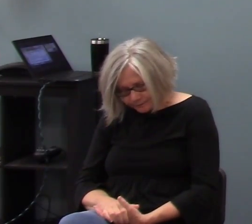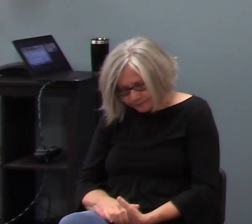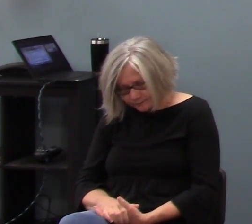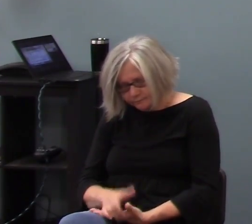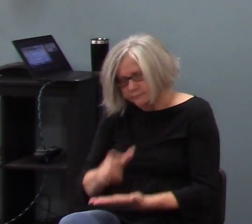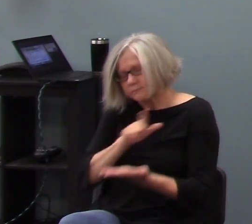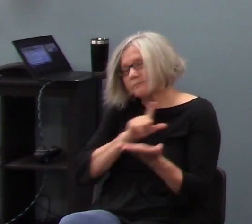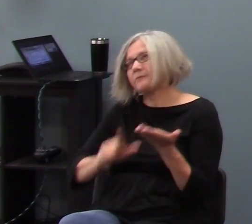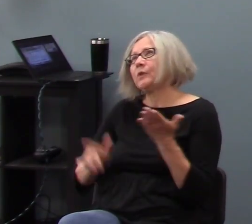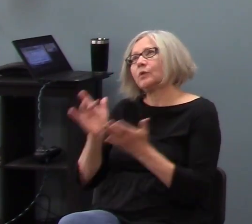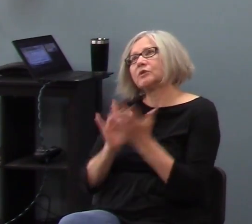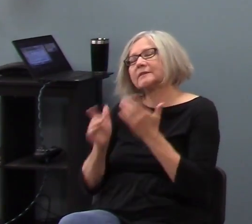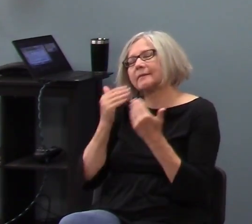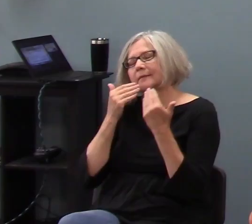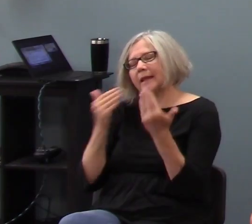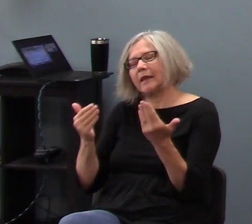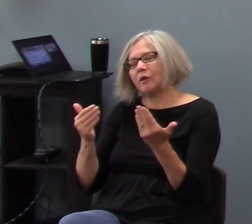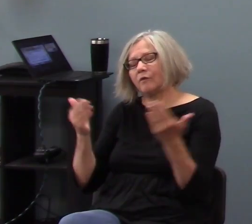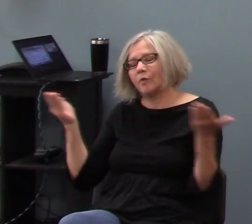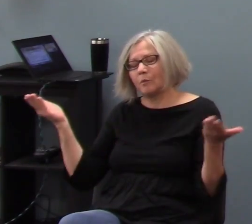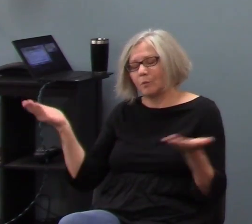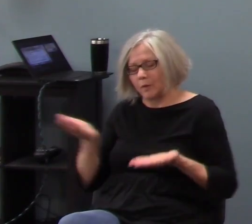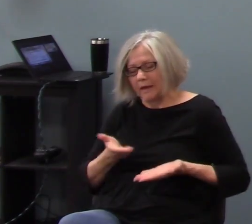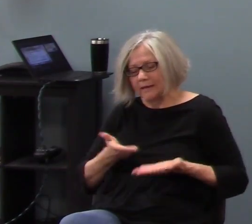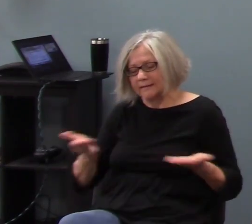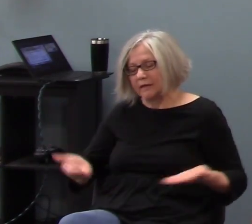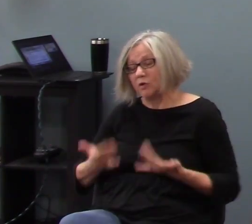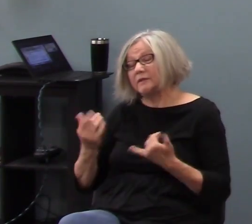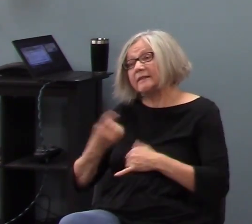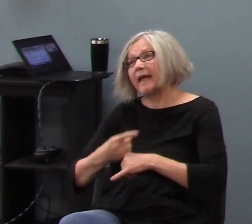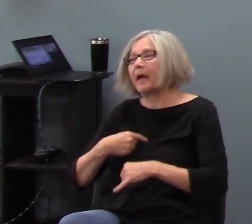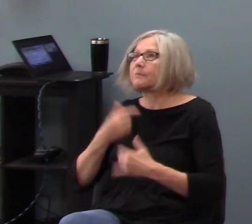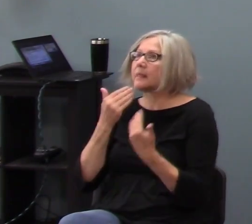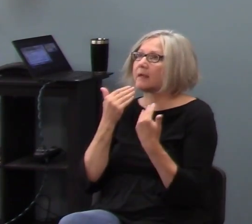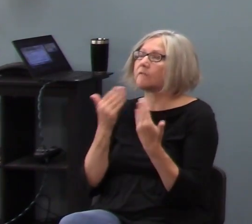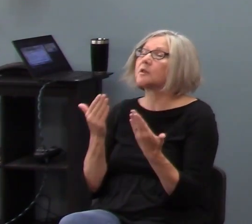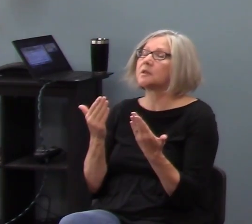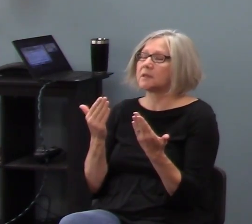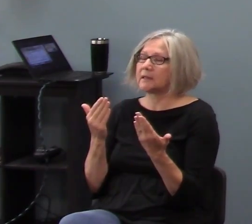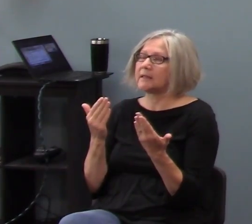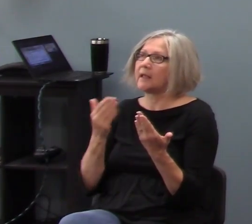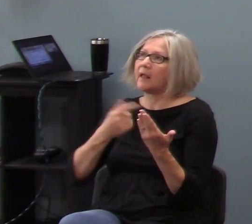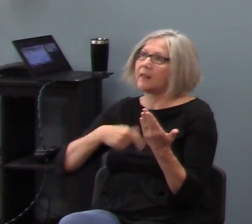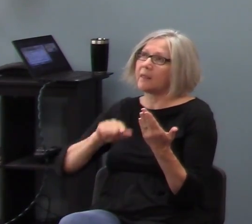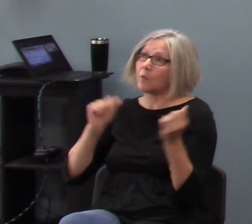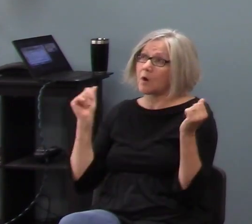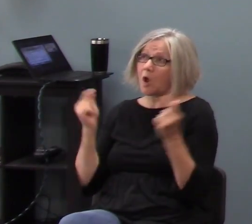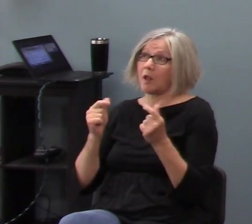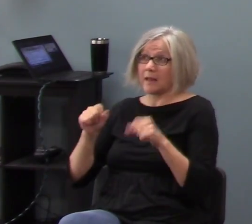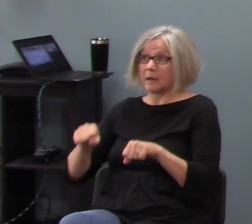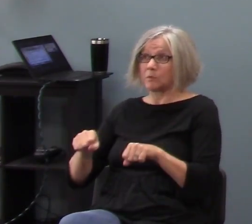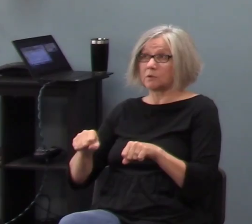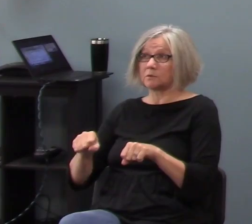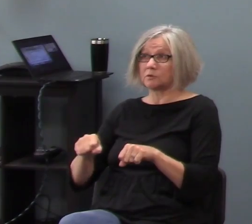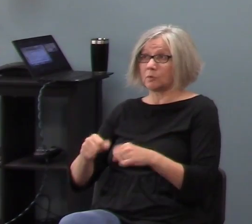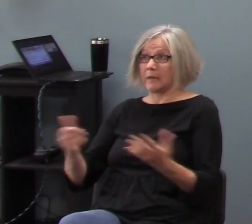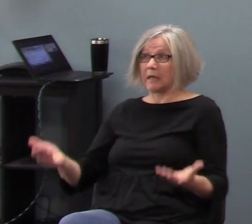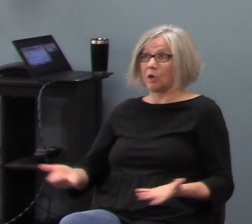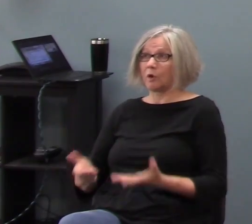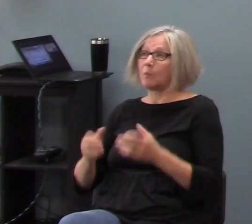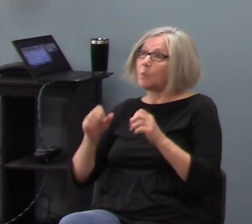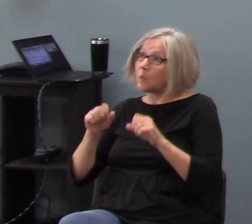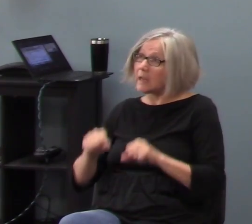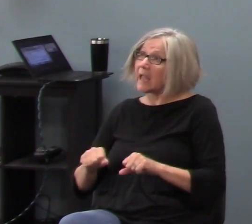Lord Jesus, thank you for bringing us here today. I'm so thankful that we are all able to be here and we can do